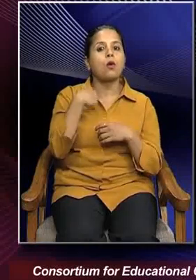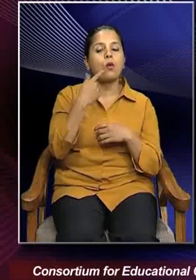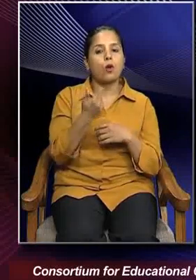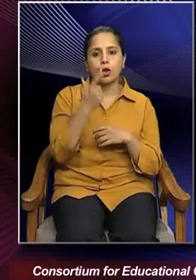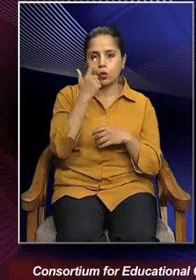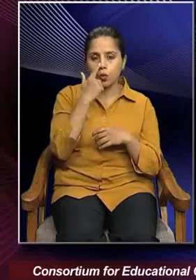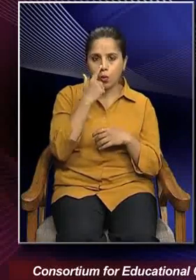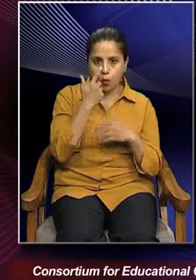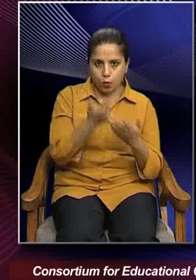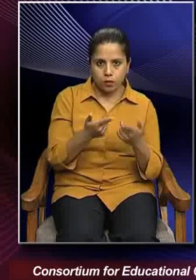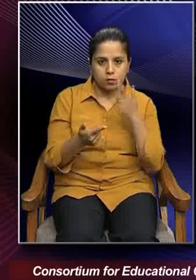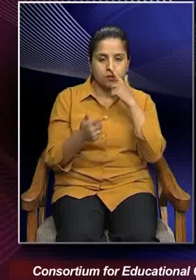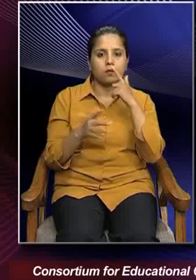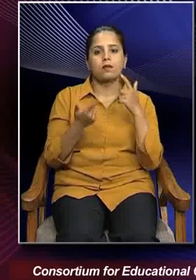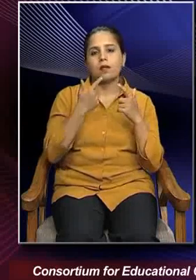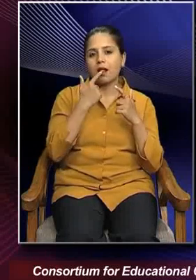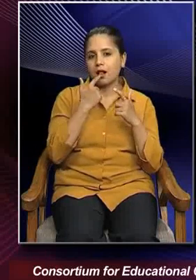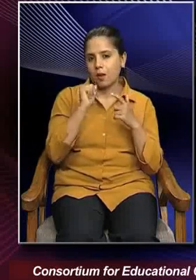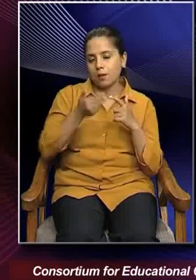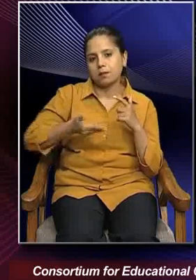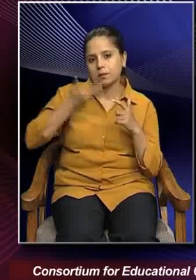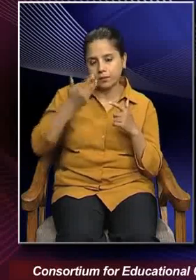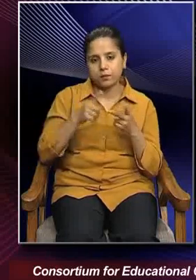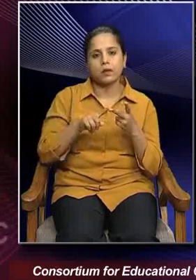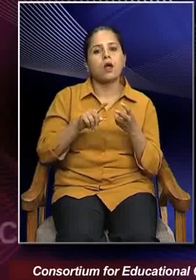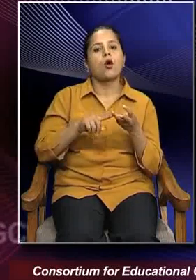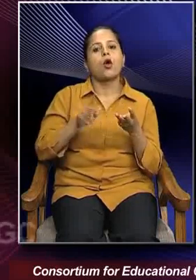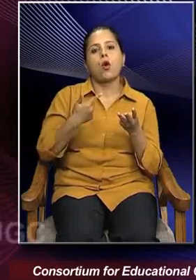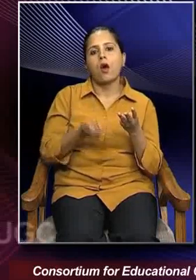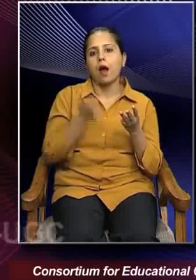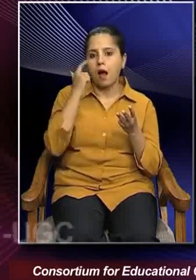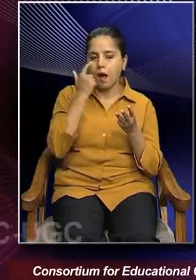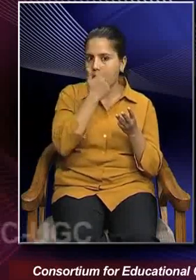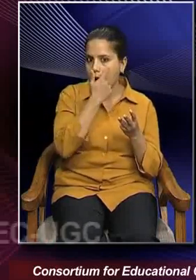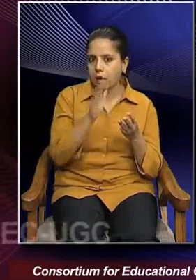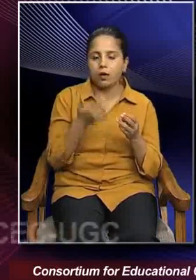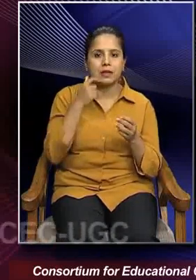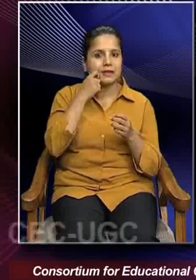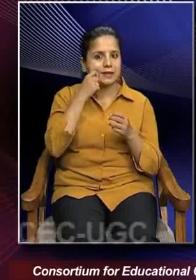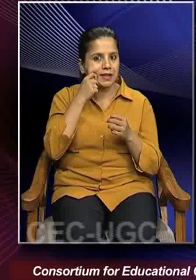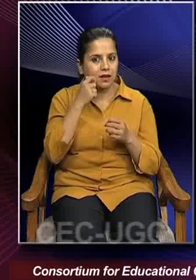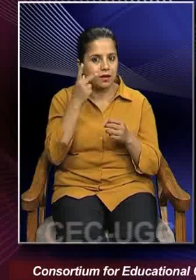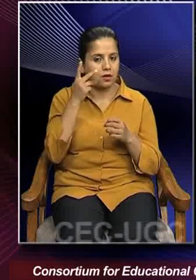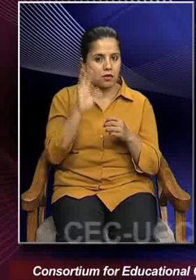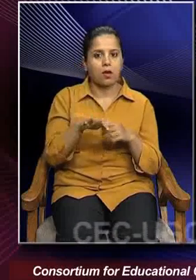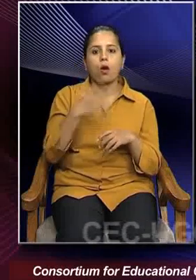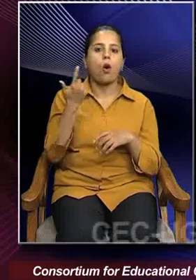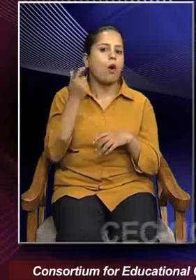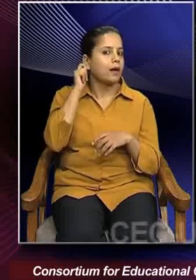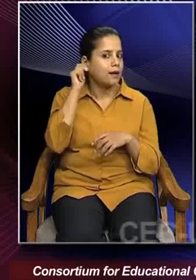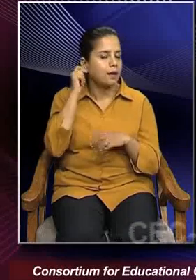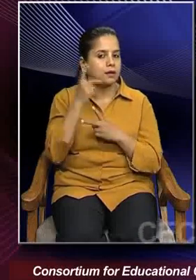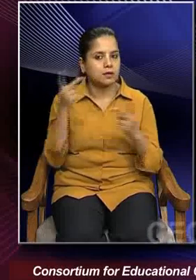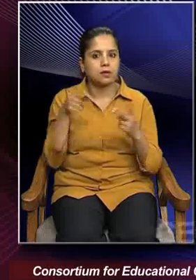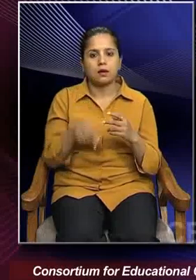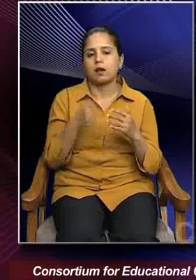nose, tongue, eyes, skin, and ears respectively. So, these are the